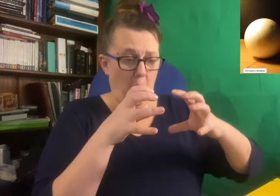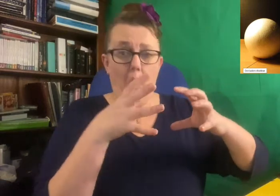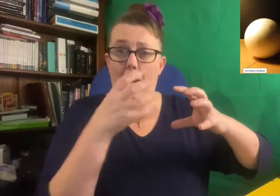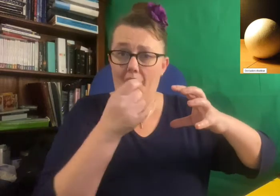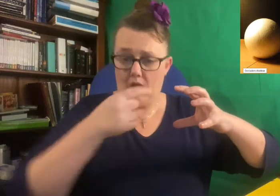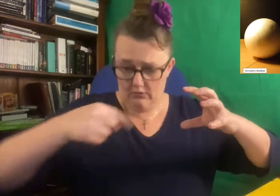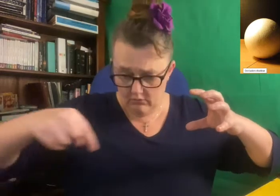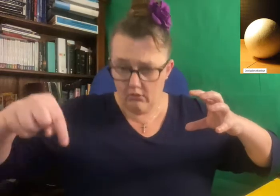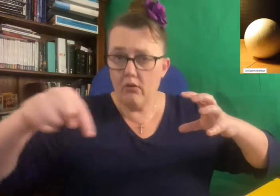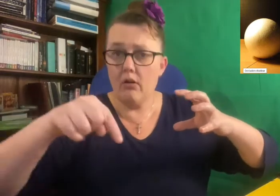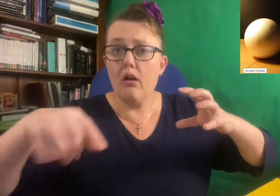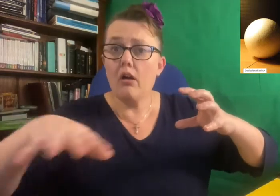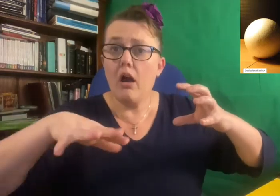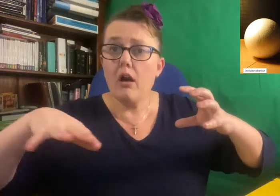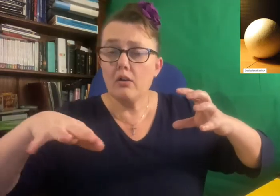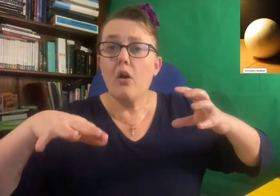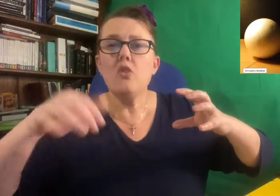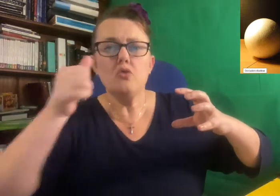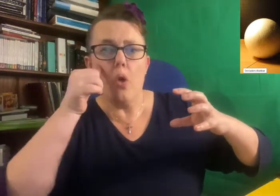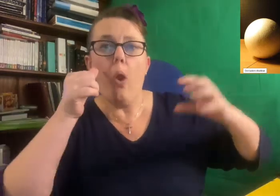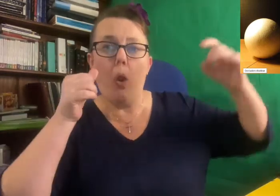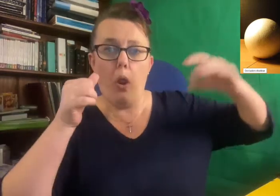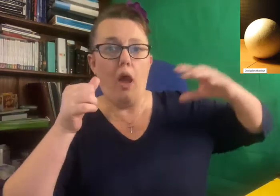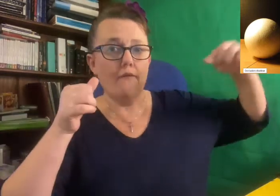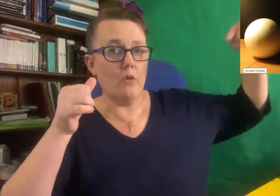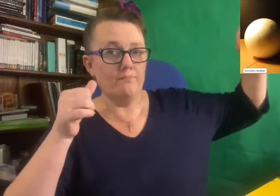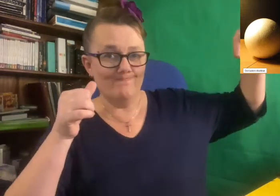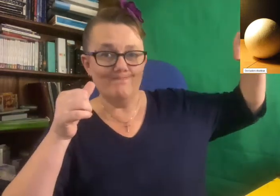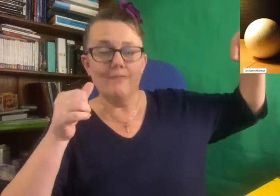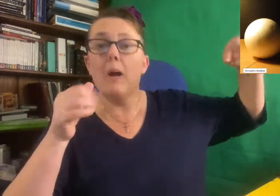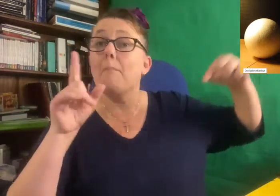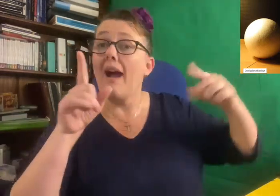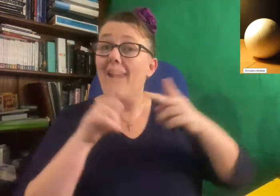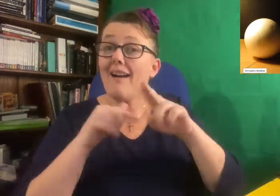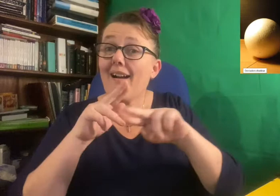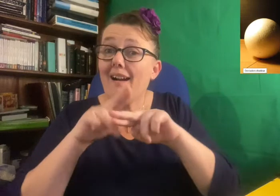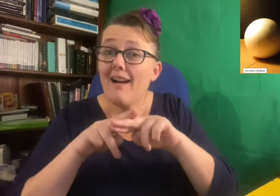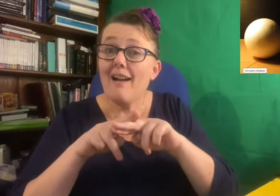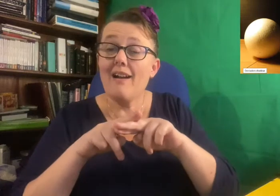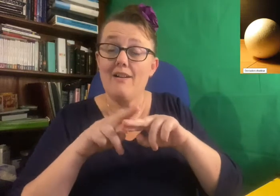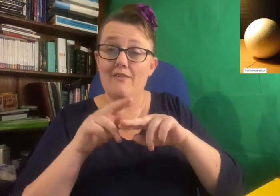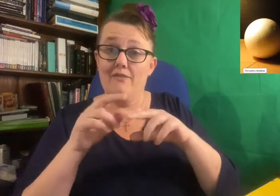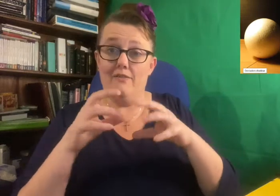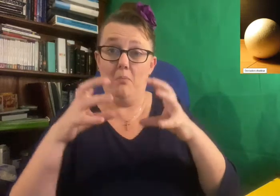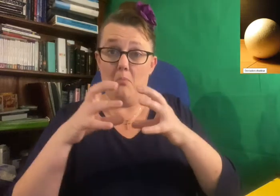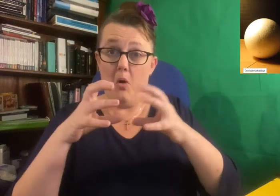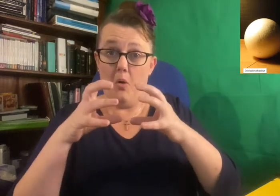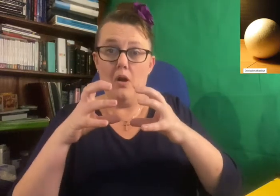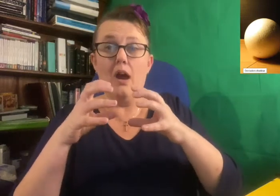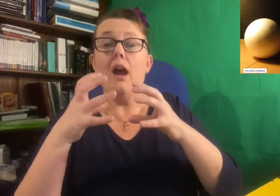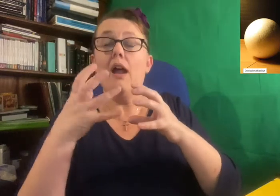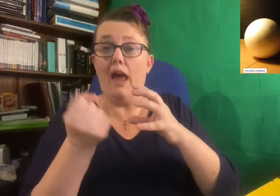from. If you look at the cast shadow and trace it back up onto the